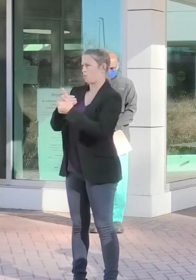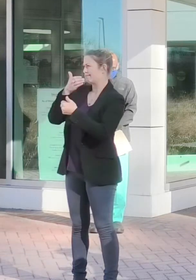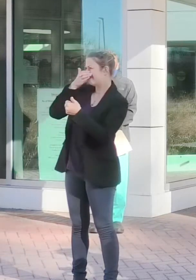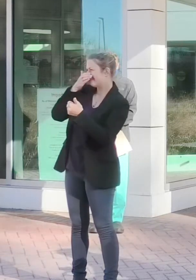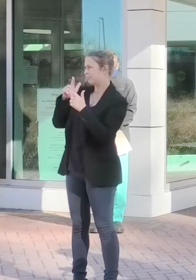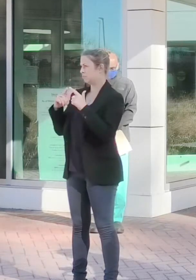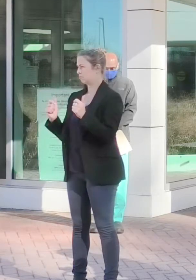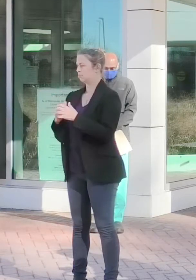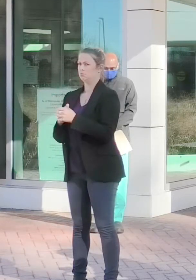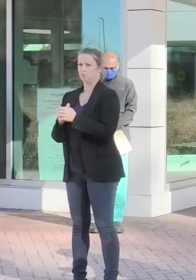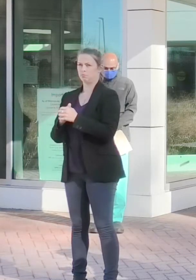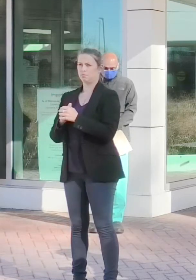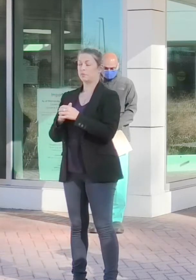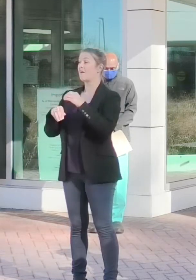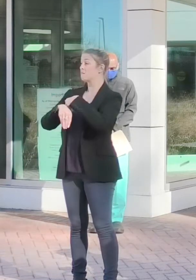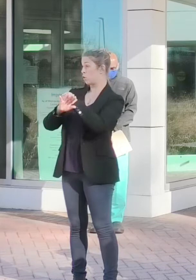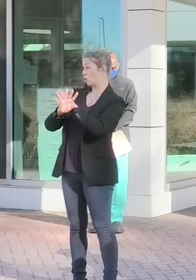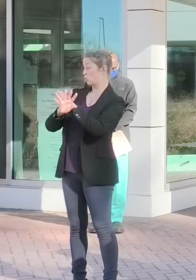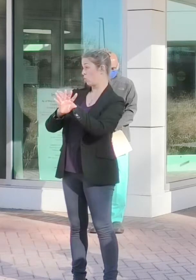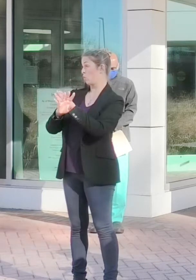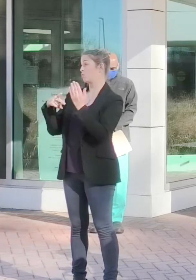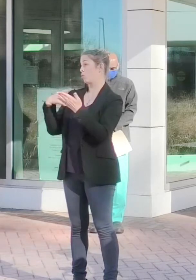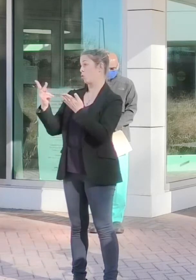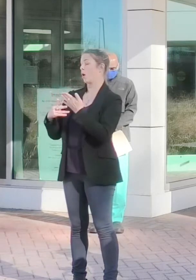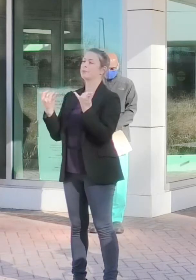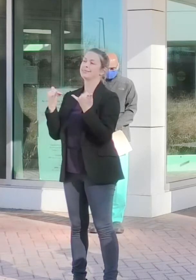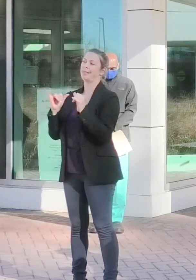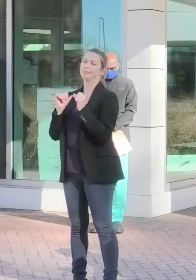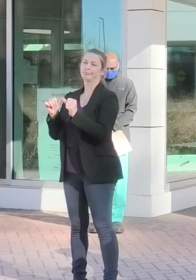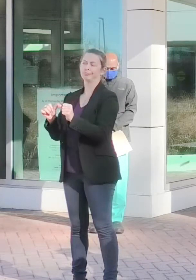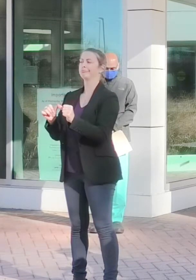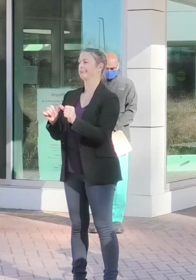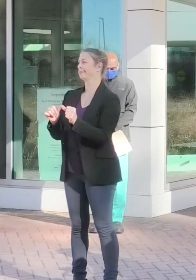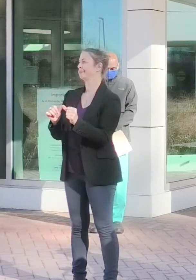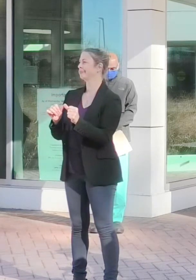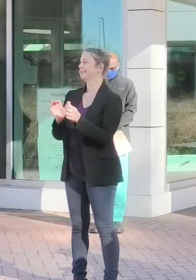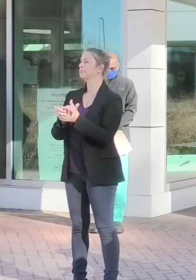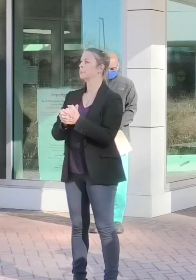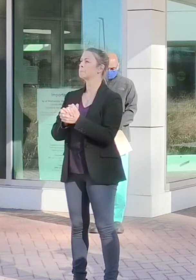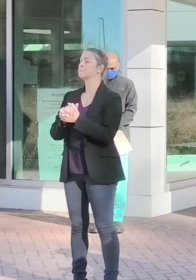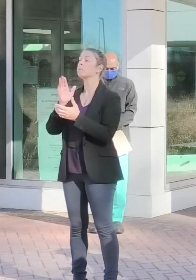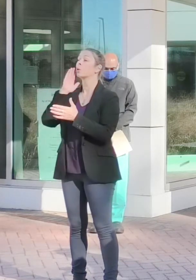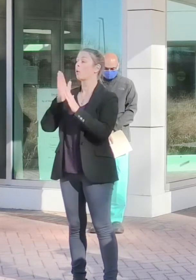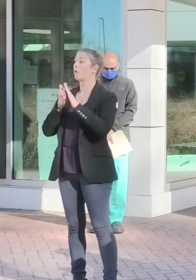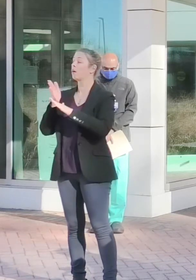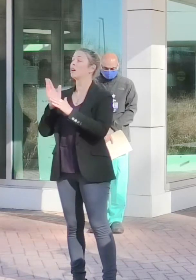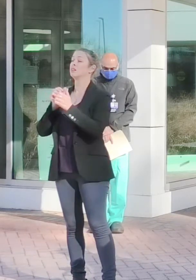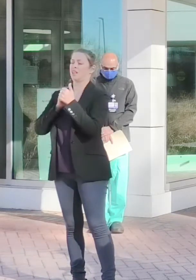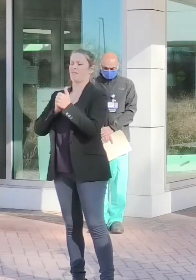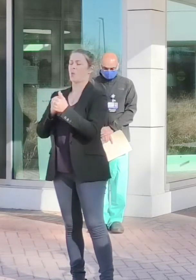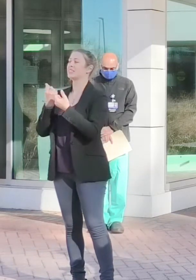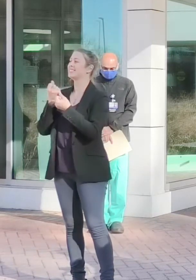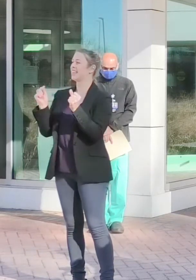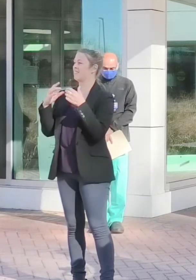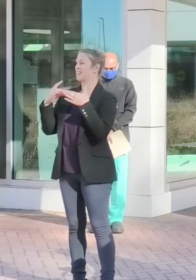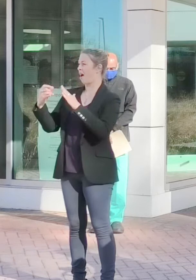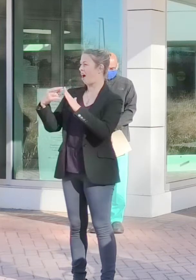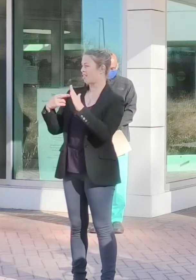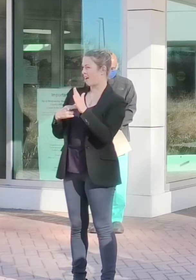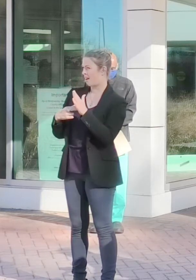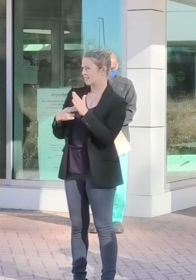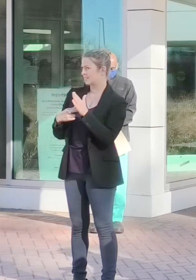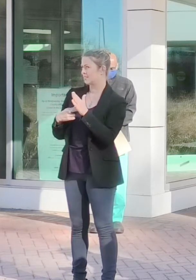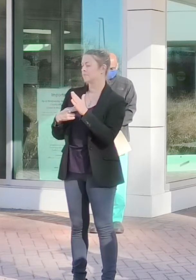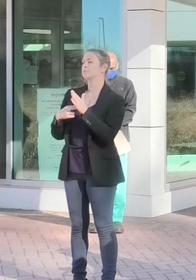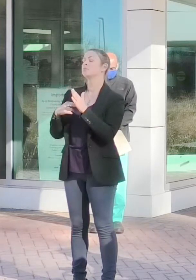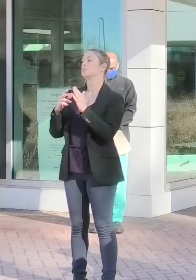programs. Our Rec Zone program will continue to operate with safety guidelines that provides child care services for parents